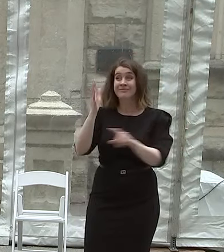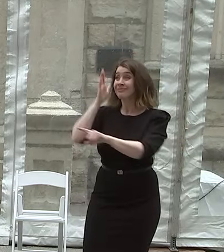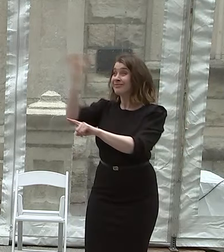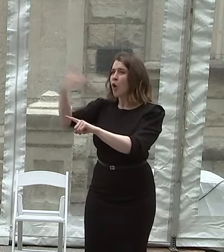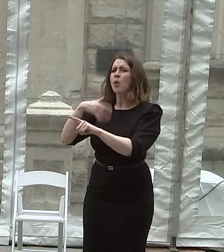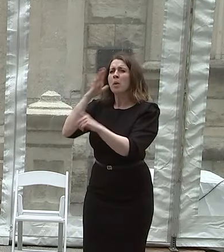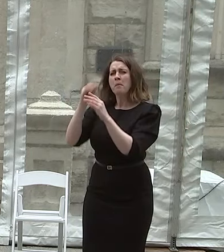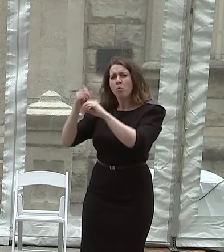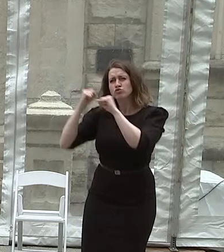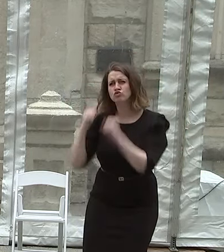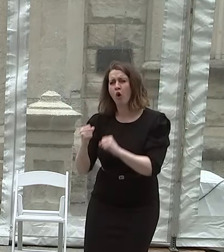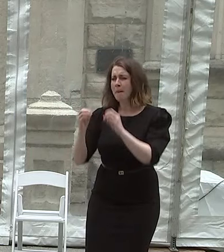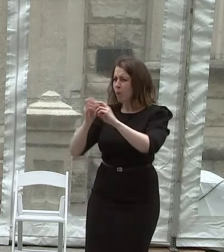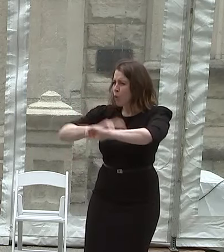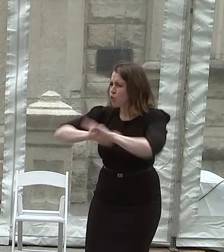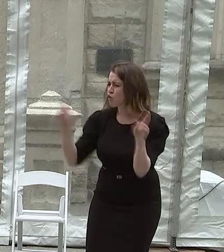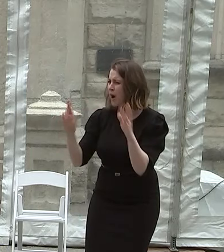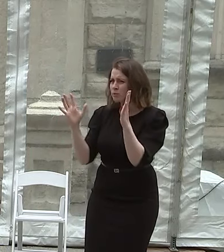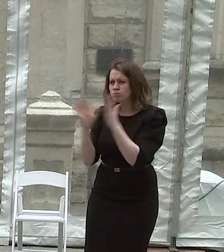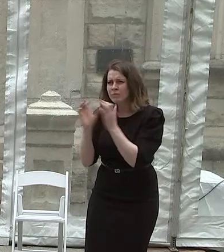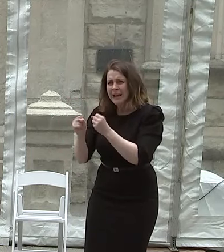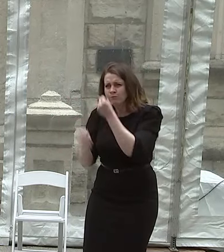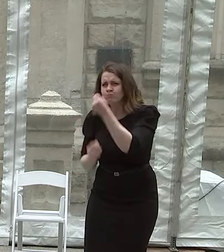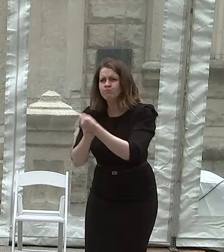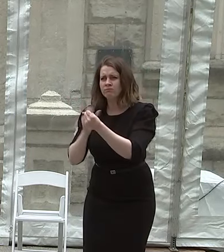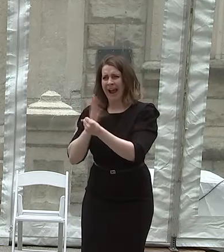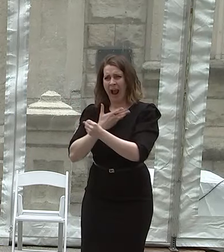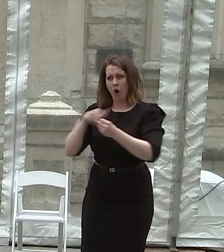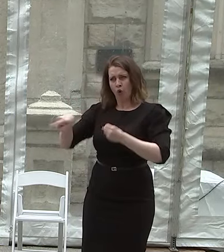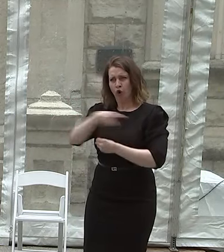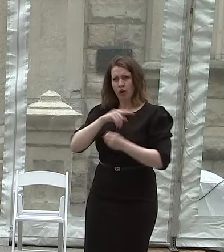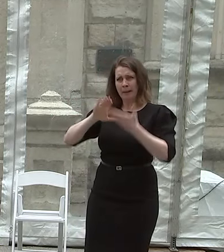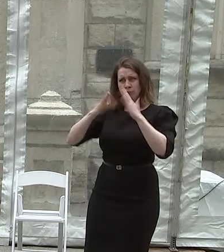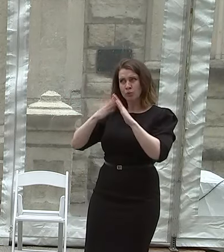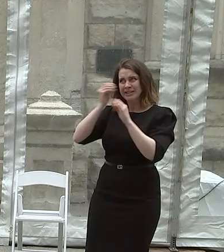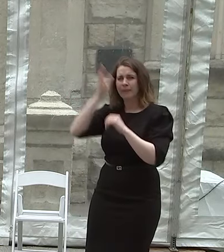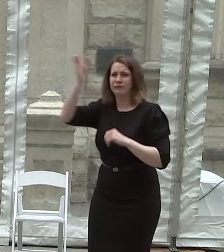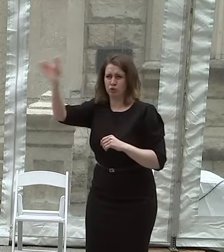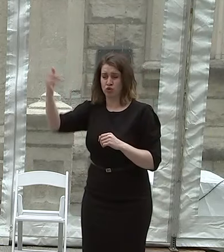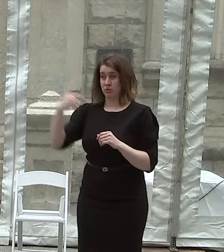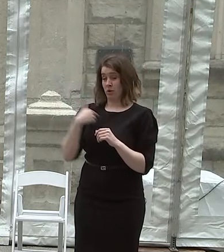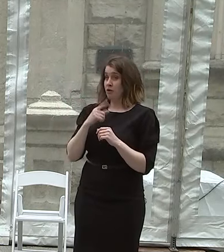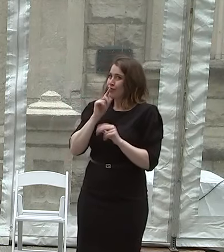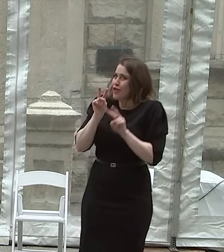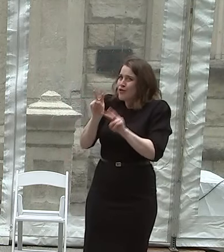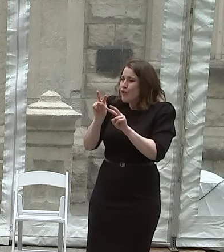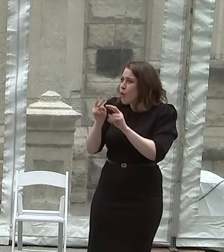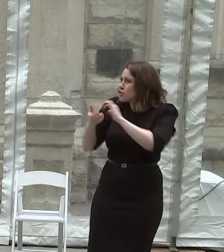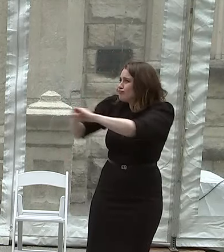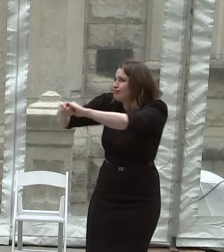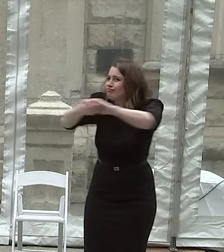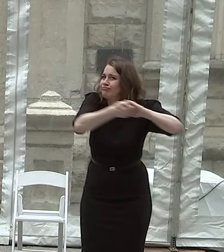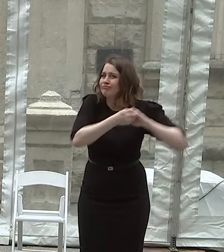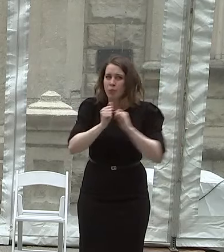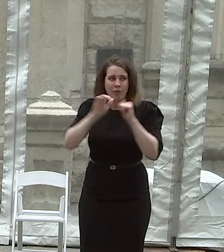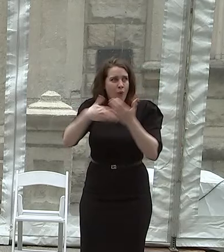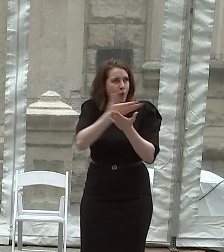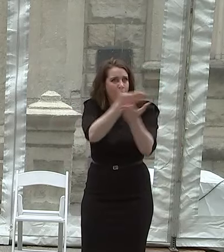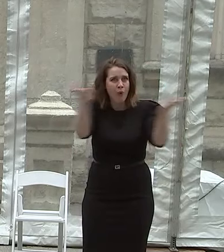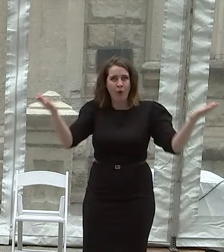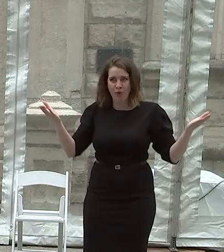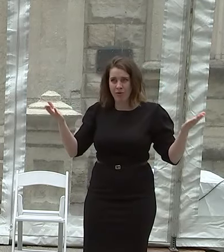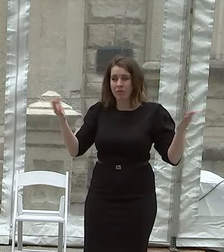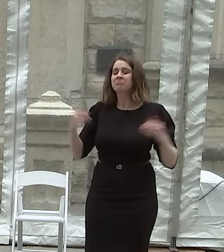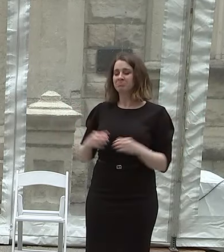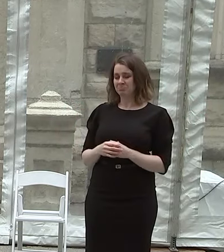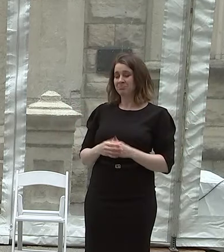resilient, and better equipped to serve its communities for the future. I look forward to working with everyone on this task force. And now I'd